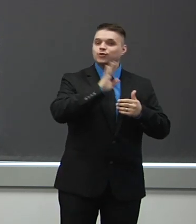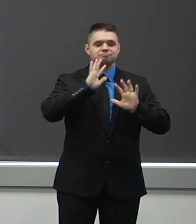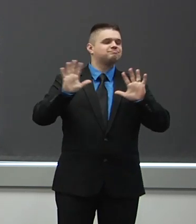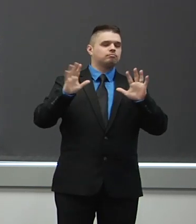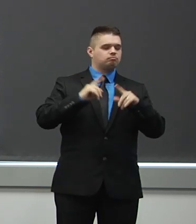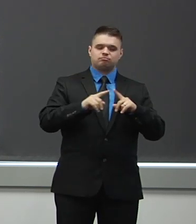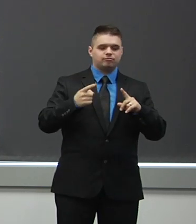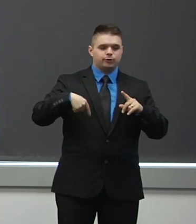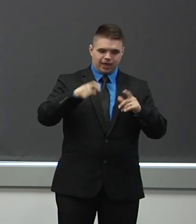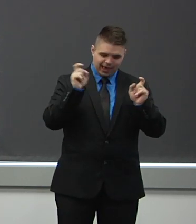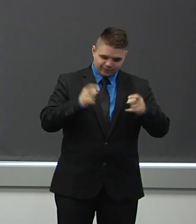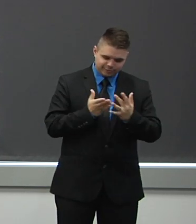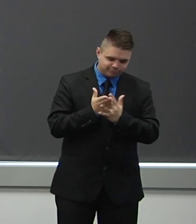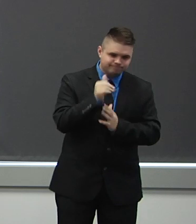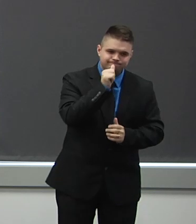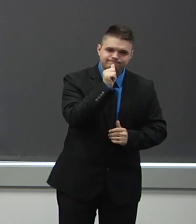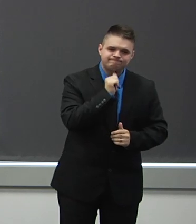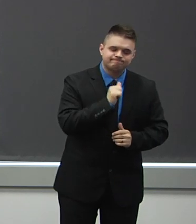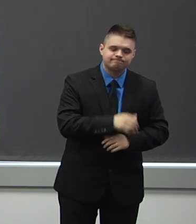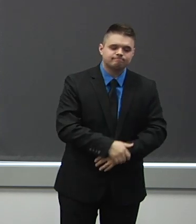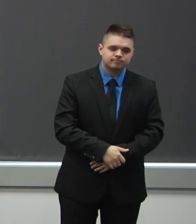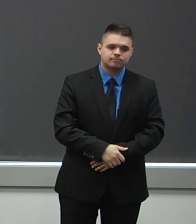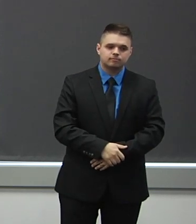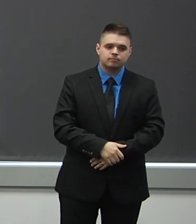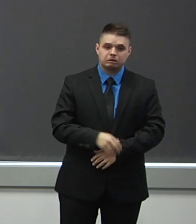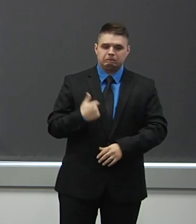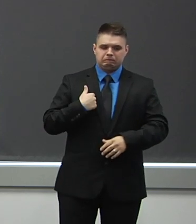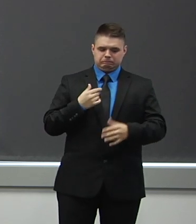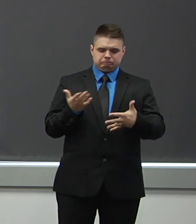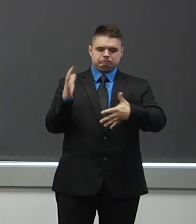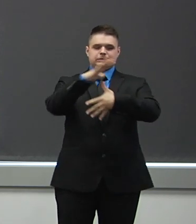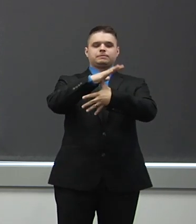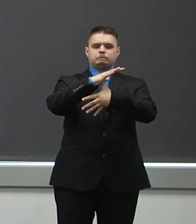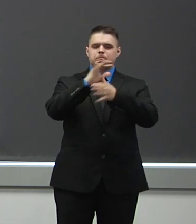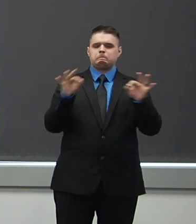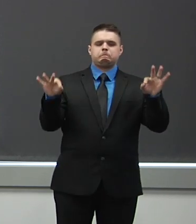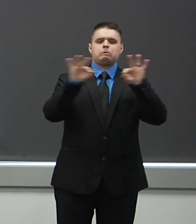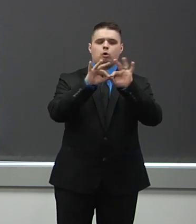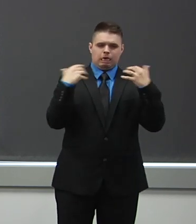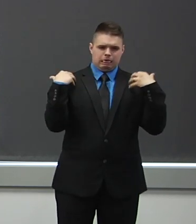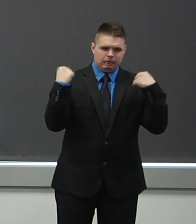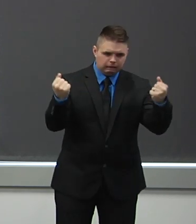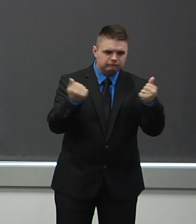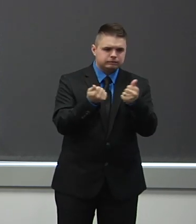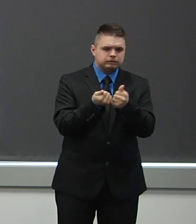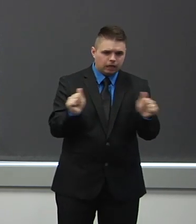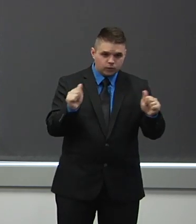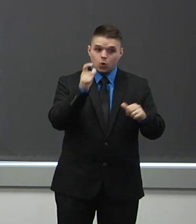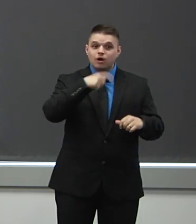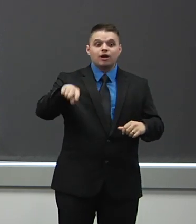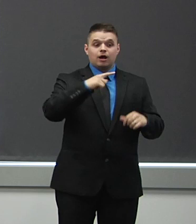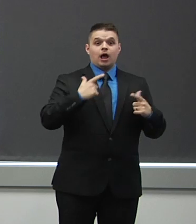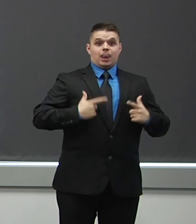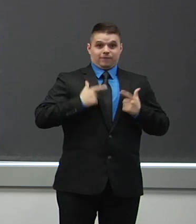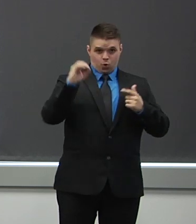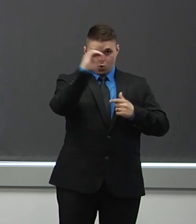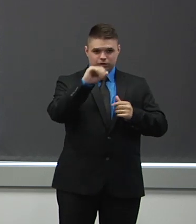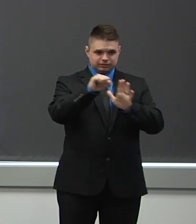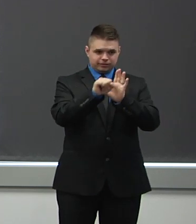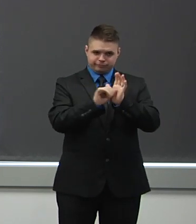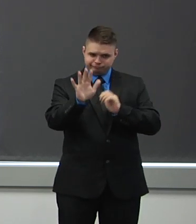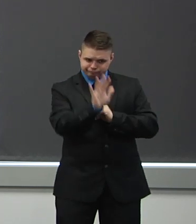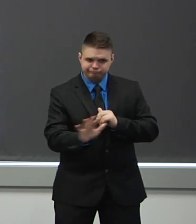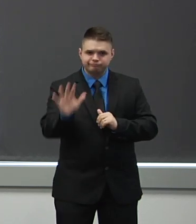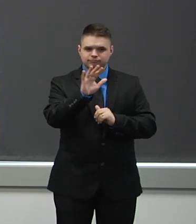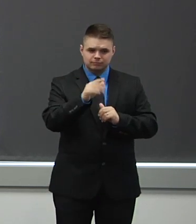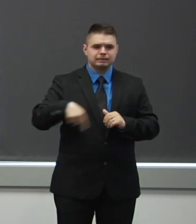top priority will always be the health and safety of Oregonians. That is the forefront of my mind with every